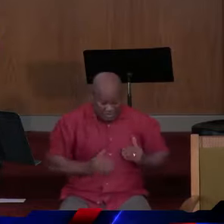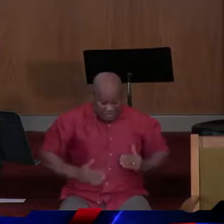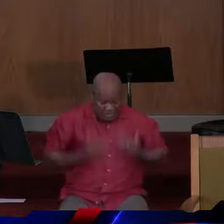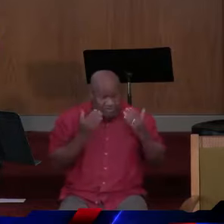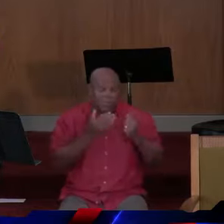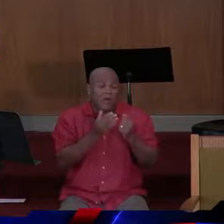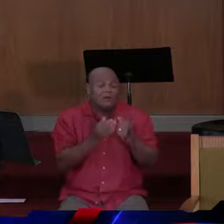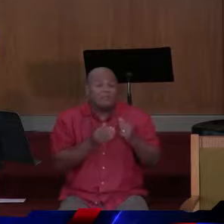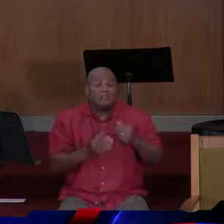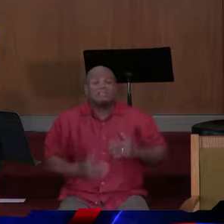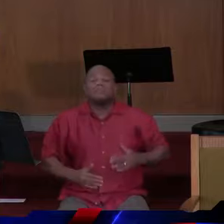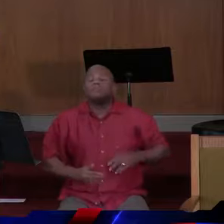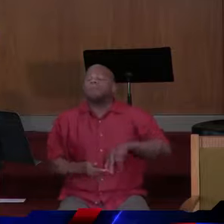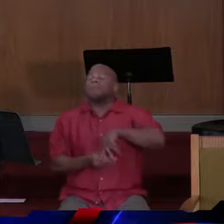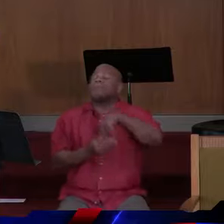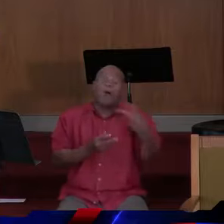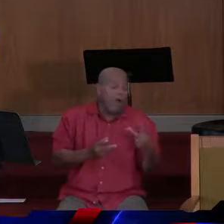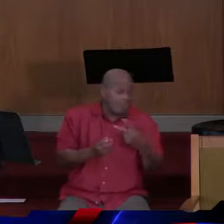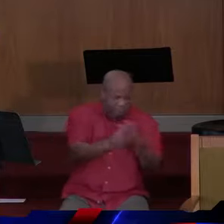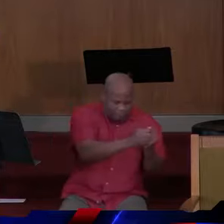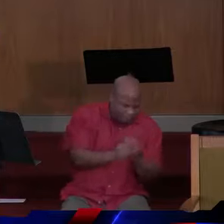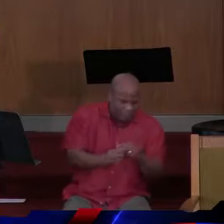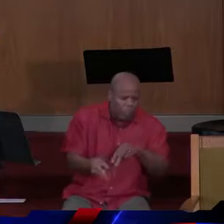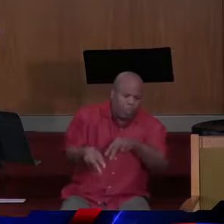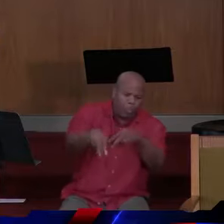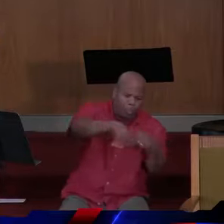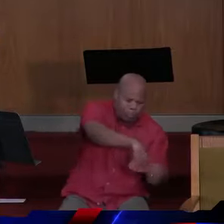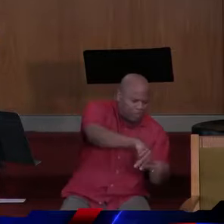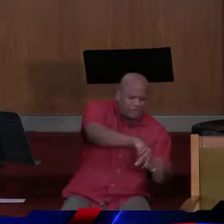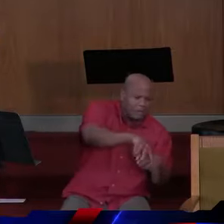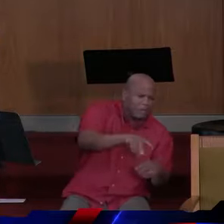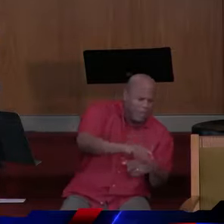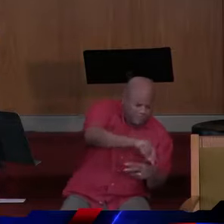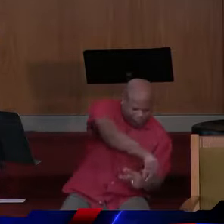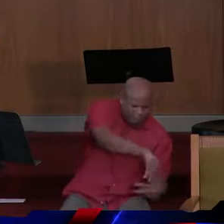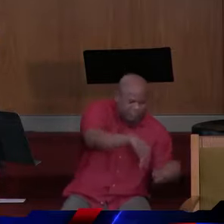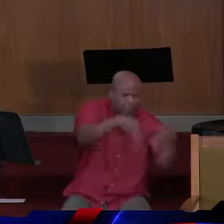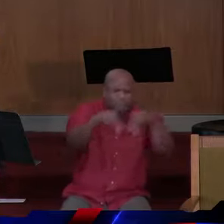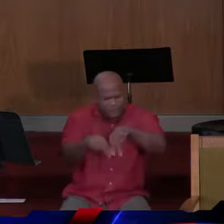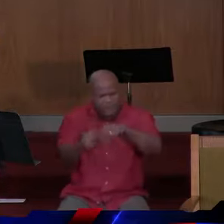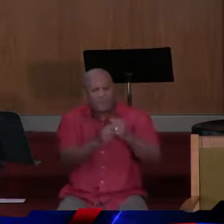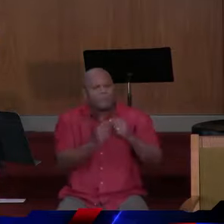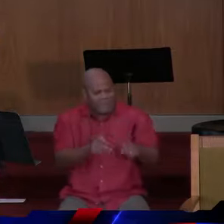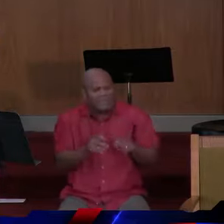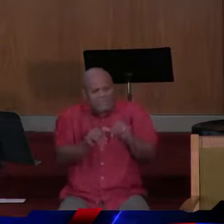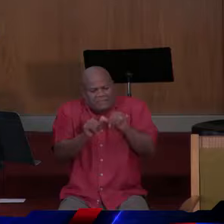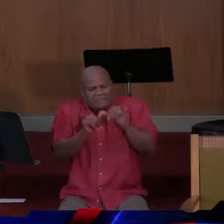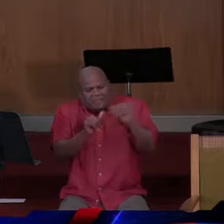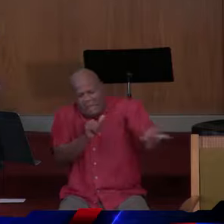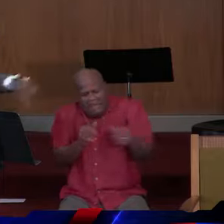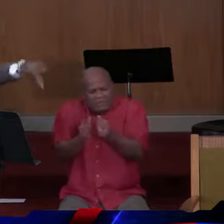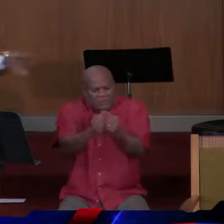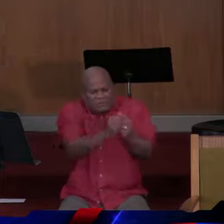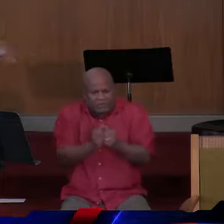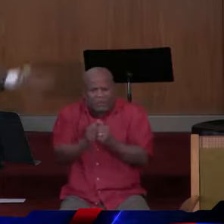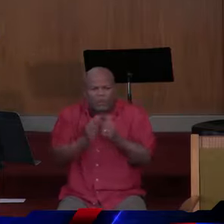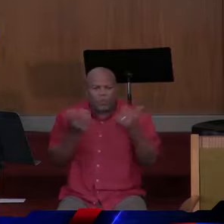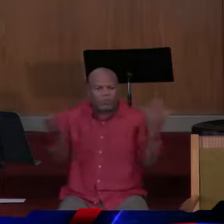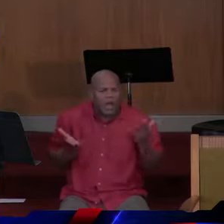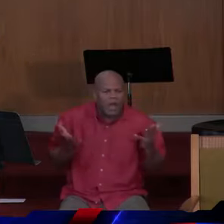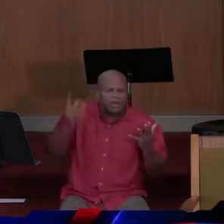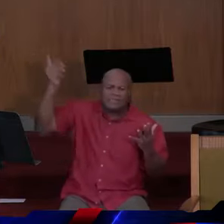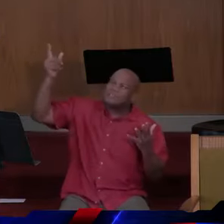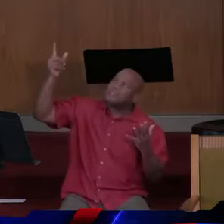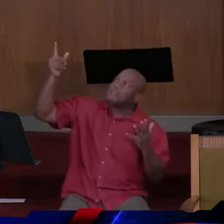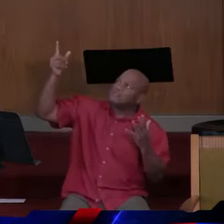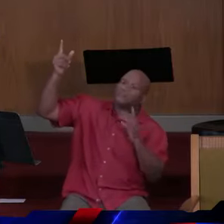fall together. Sometimes we got to get up together. But we going to stick together, because we have the blessed assurance is that he that holds us